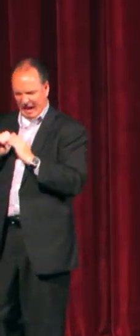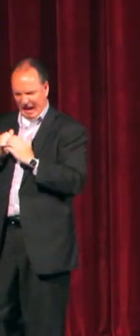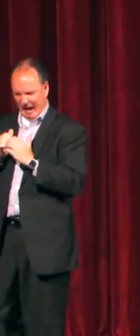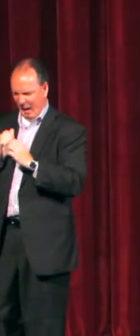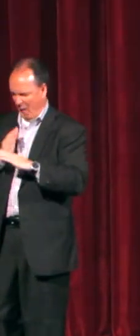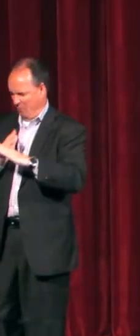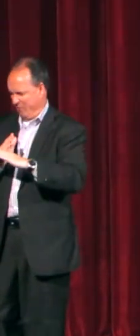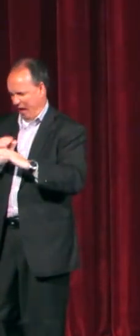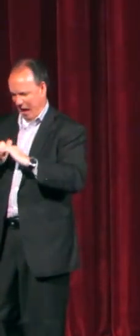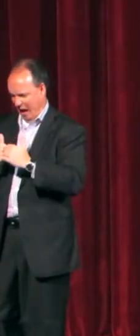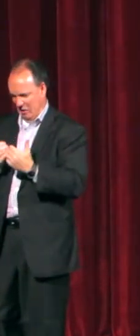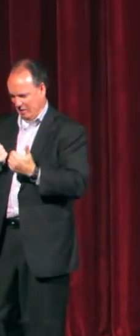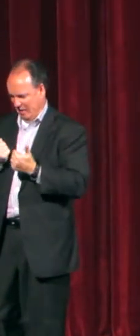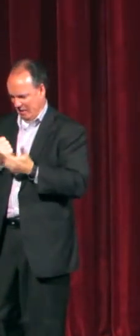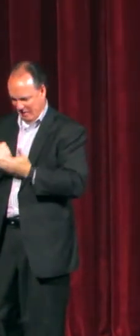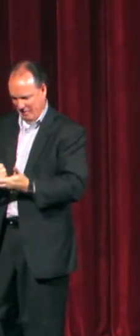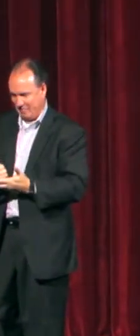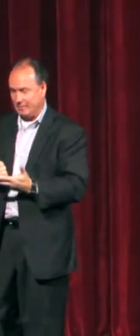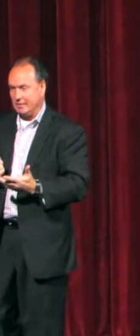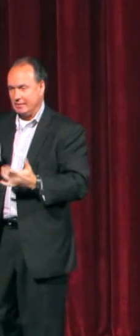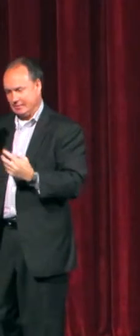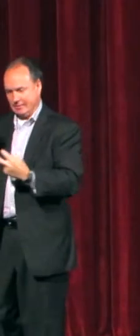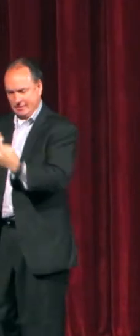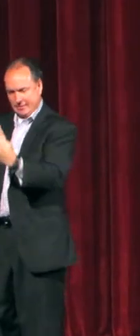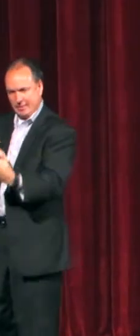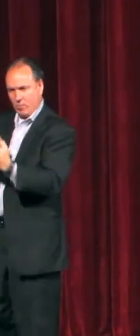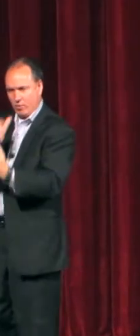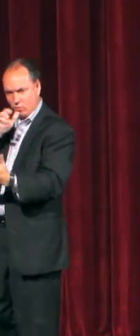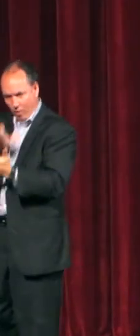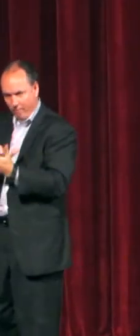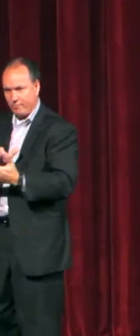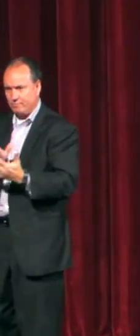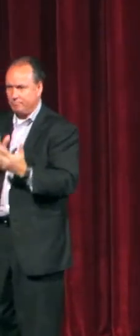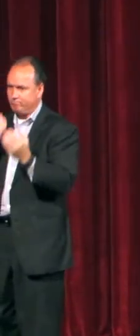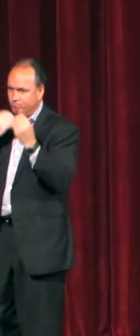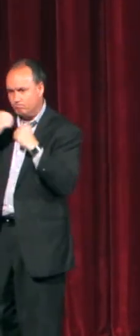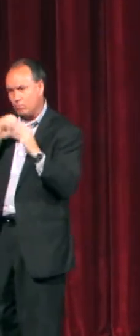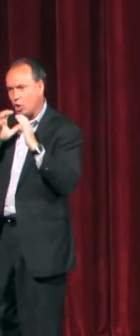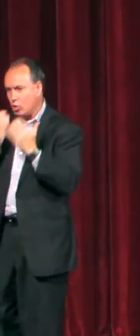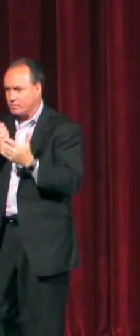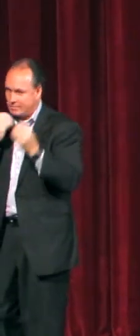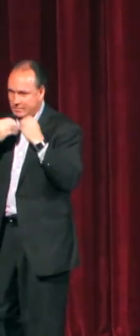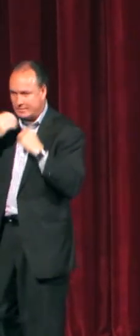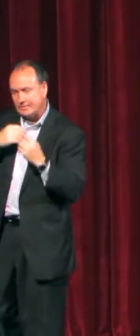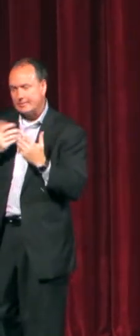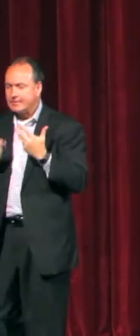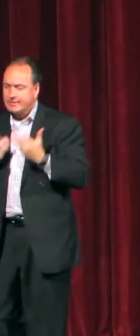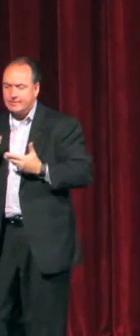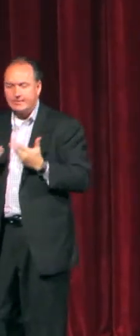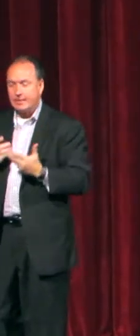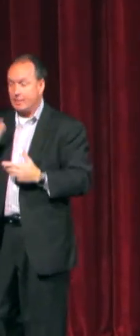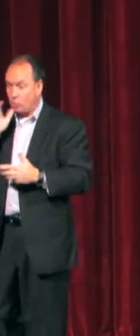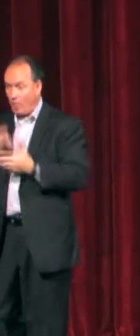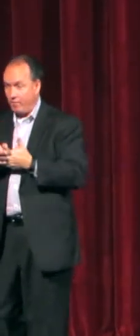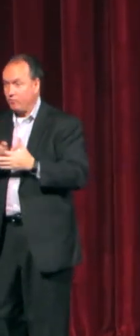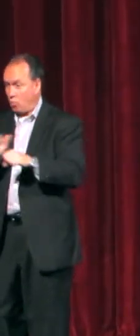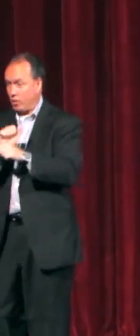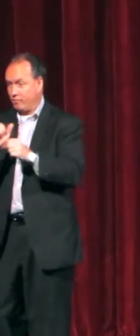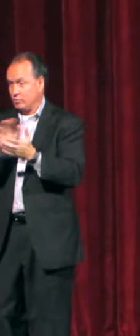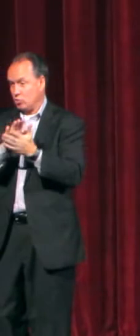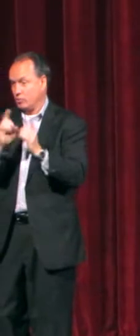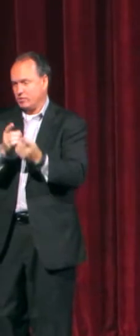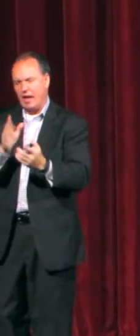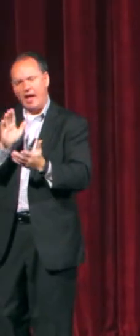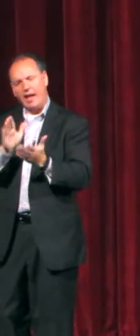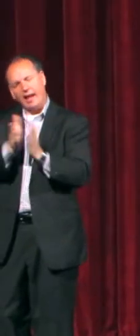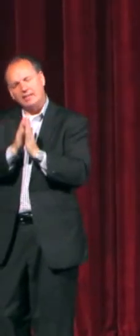this type of event. He was sitting across from his wife, and his wife was an administrator for a school district, and